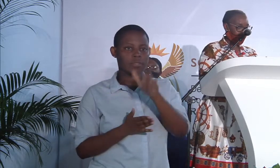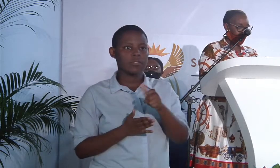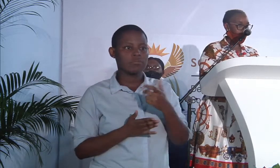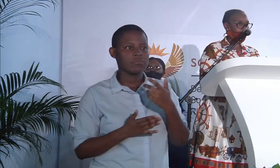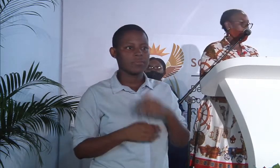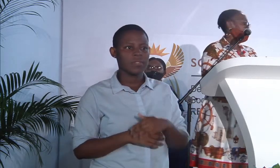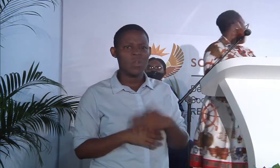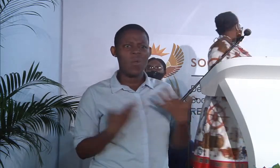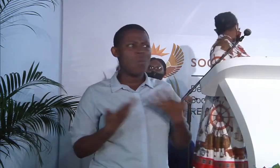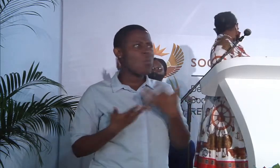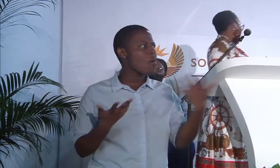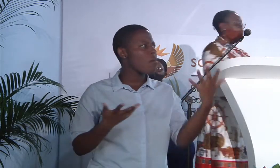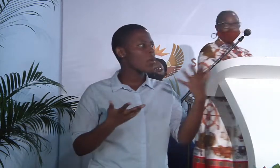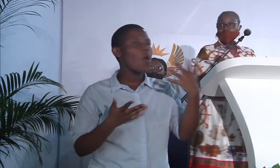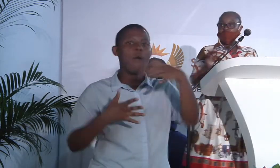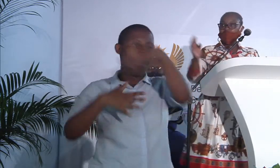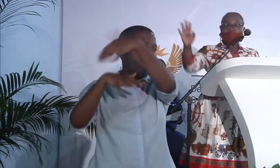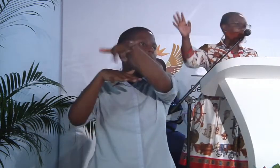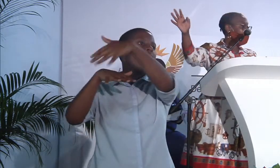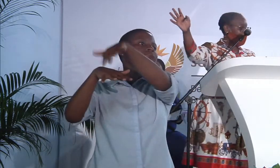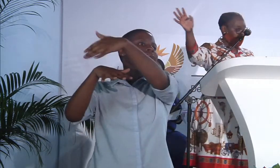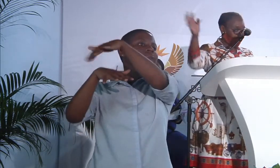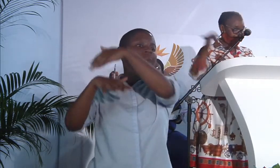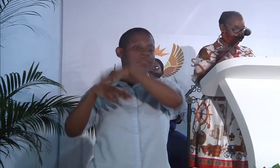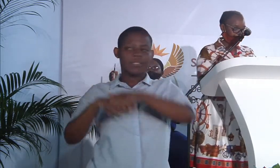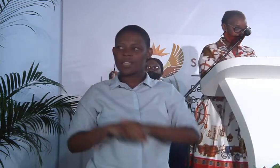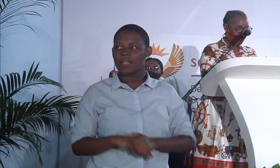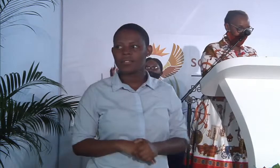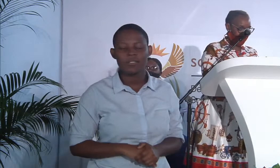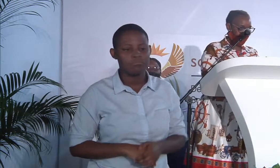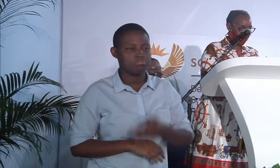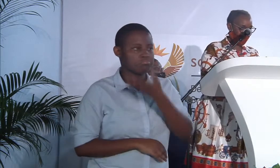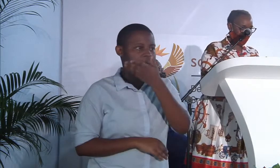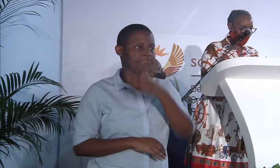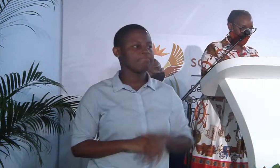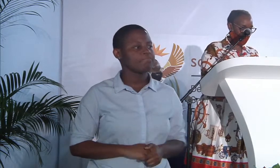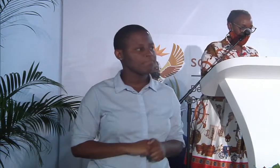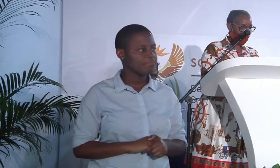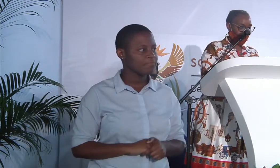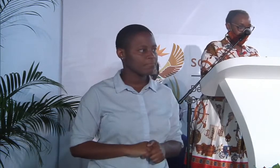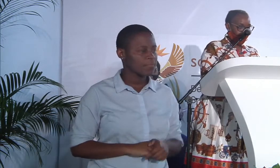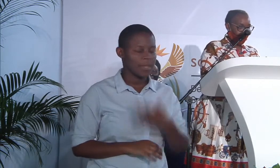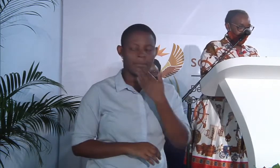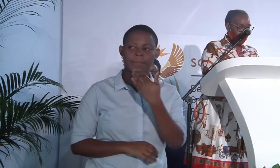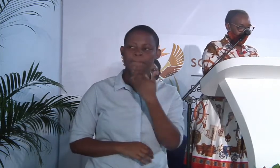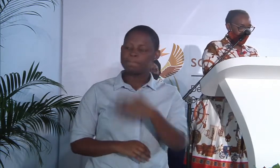Hlengi, where? Oh, outside, okay. Thank you.